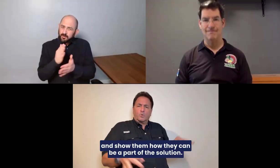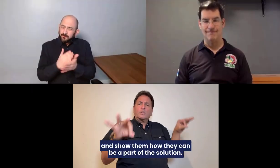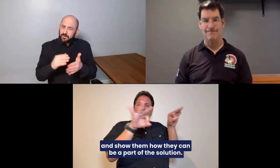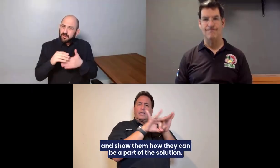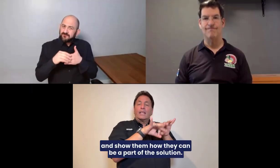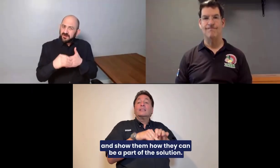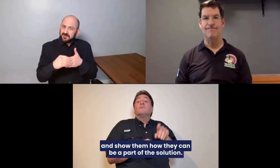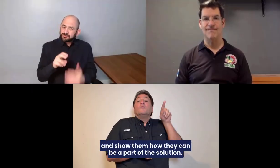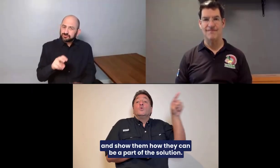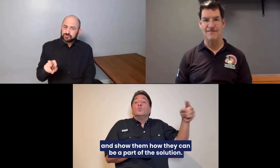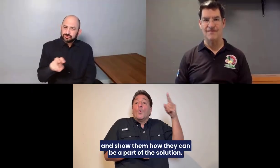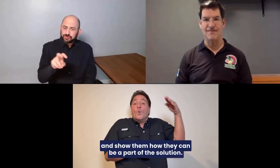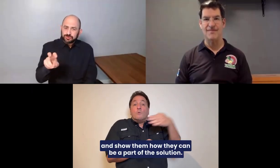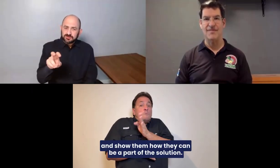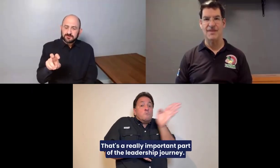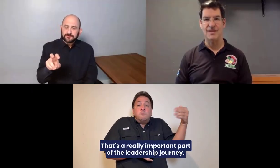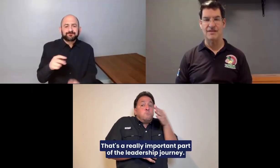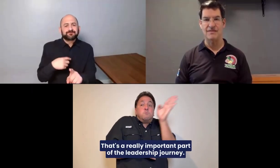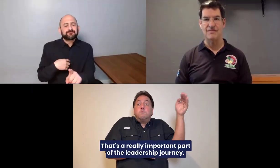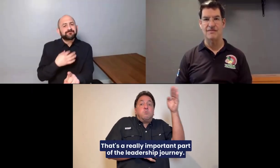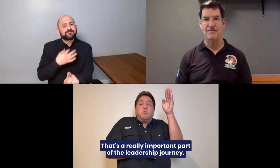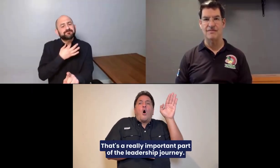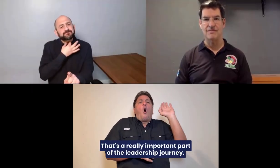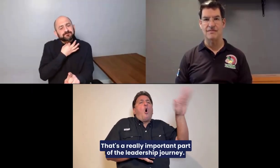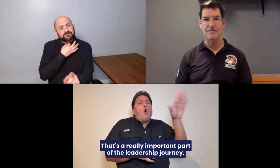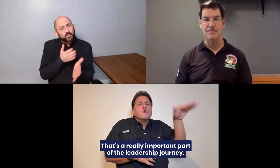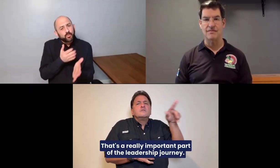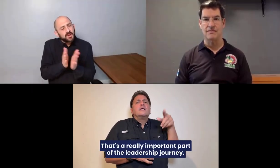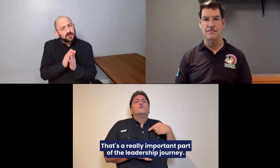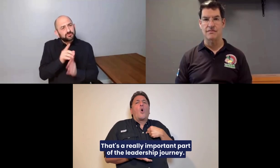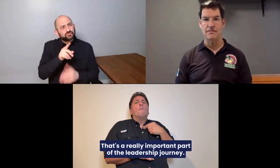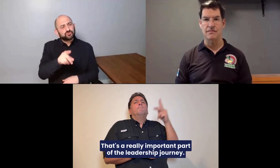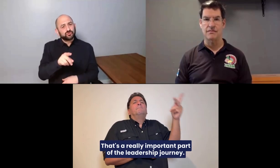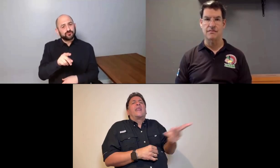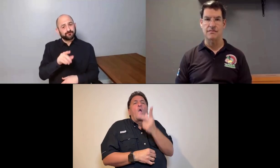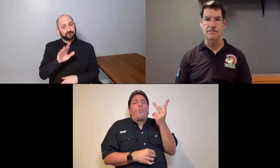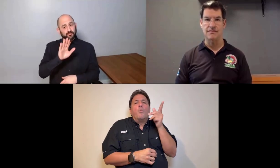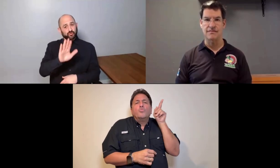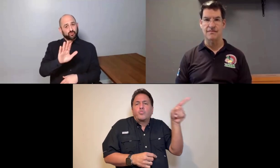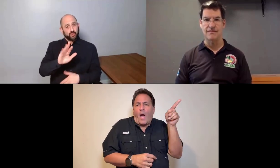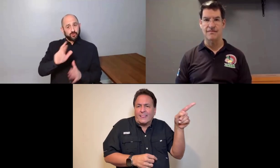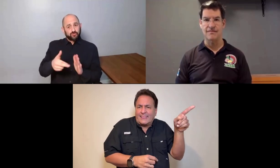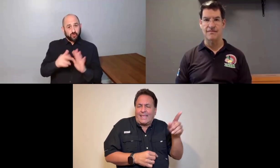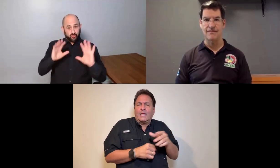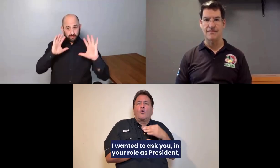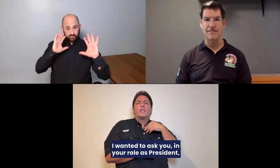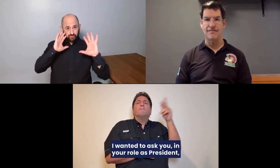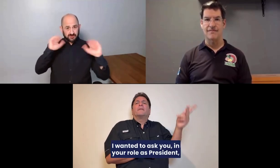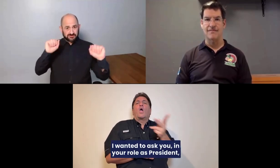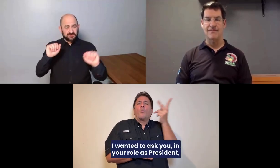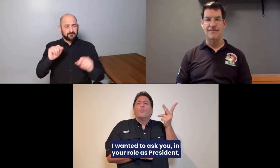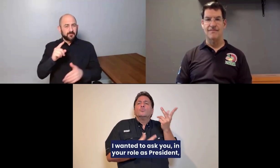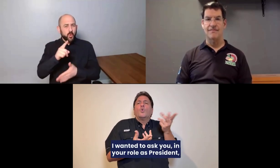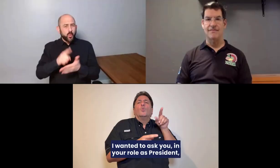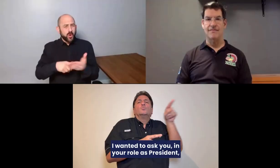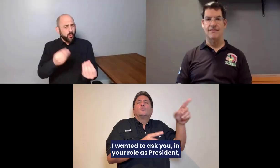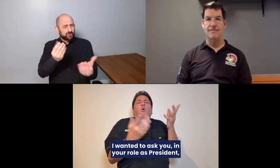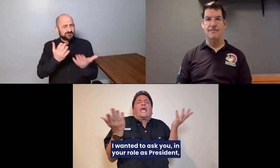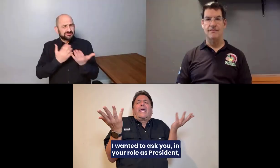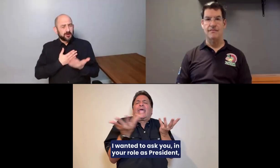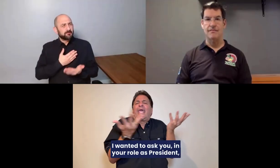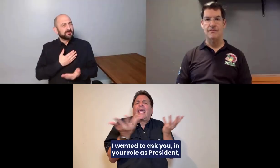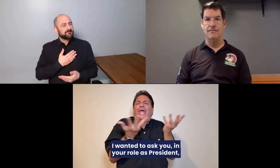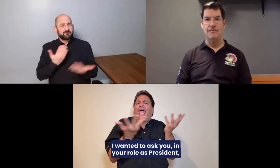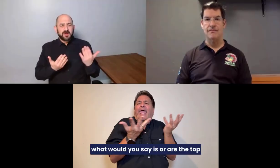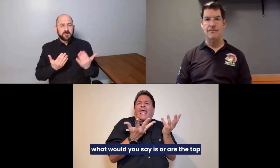them how they can be a part of the solution. That's a really important part of the leadership journey. I wanted to ask you, in your role